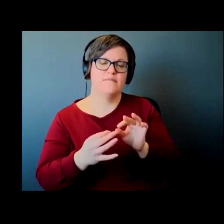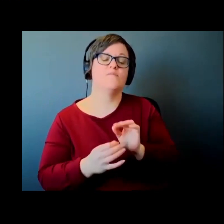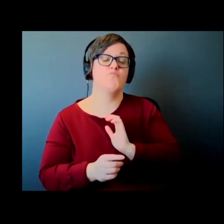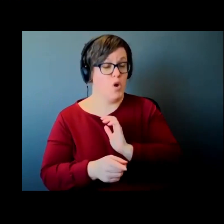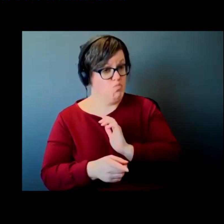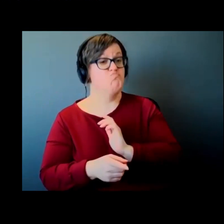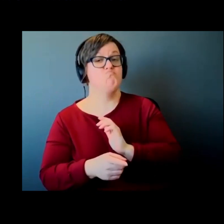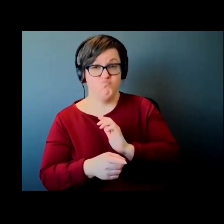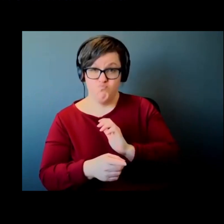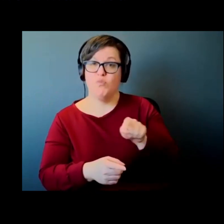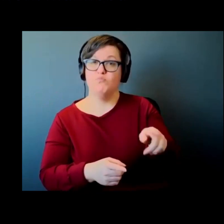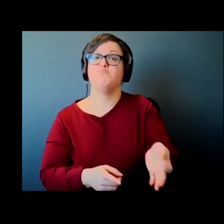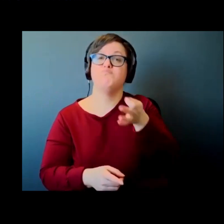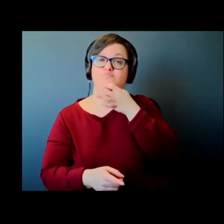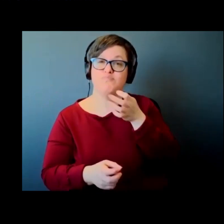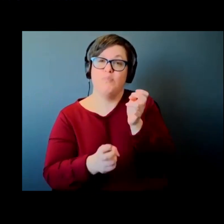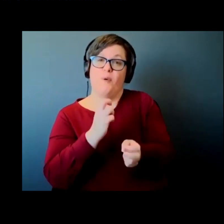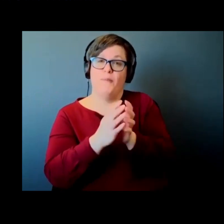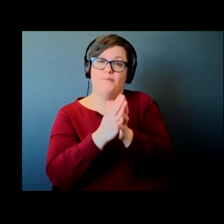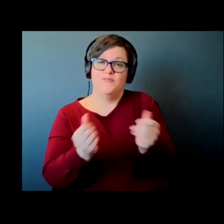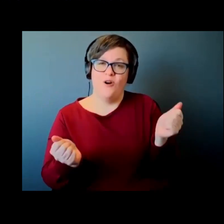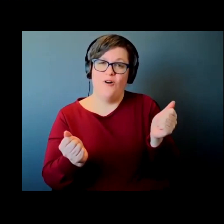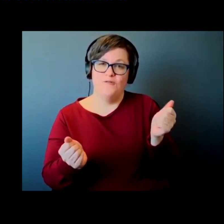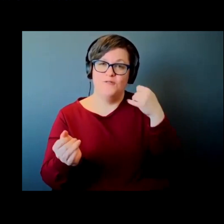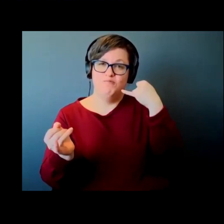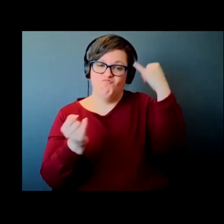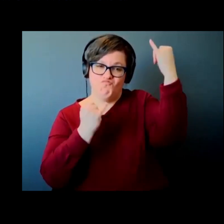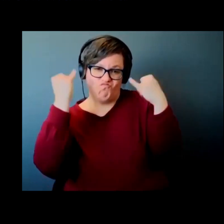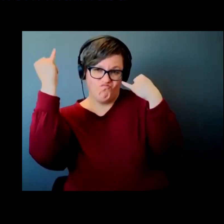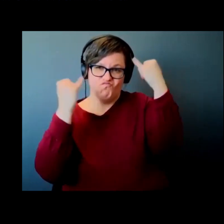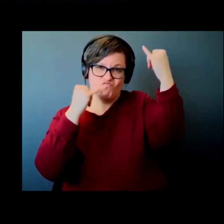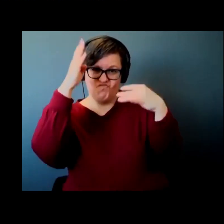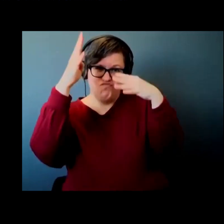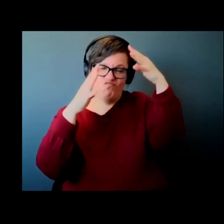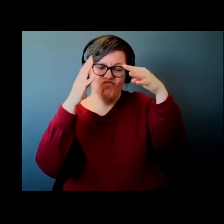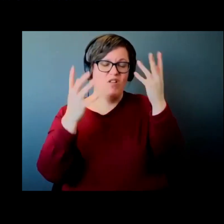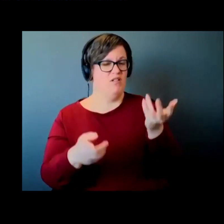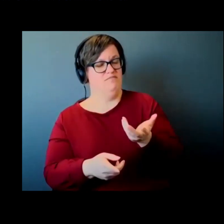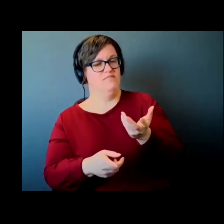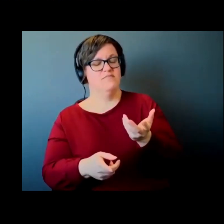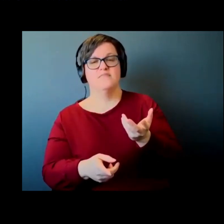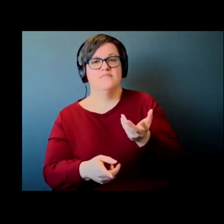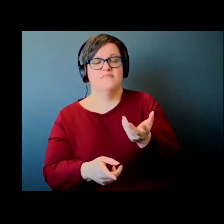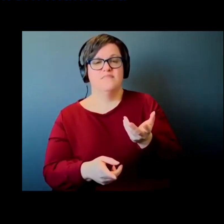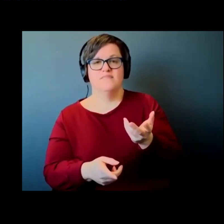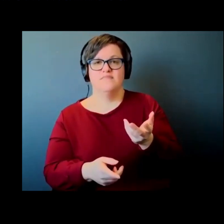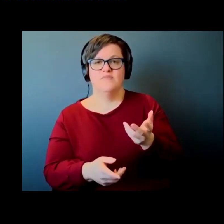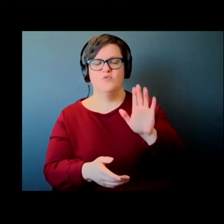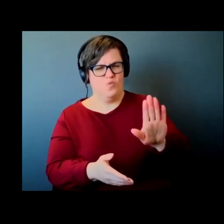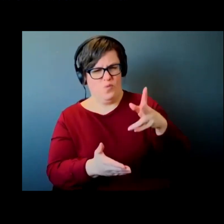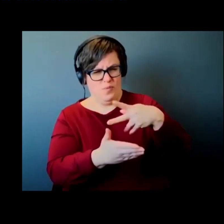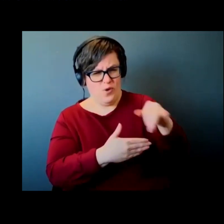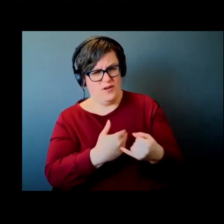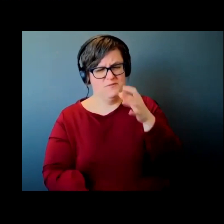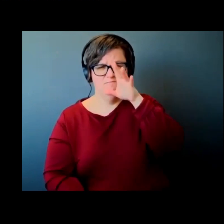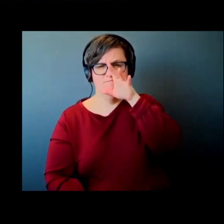creative problem solving skills, and I just, that's what I find so interesting about this project, as well as that